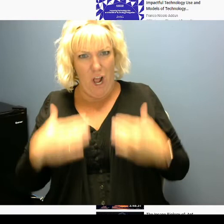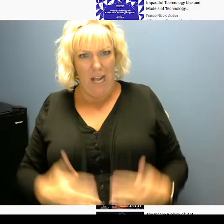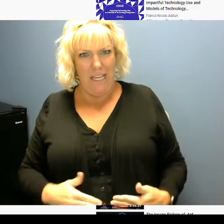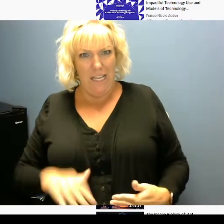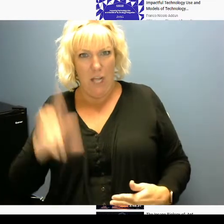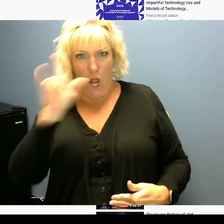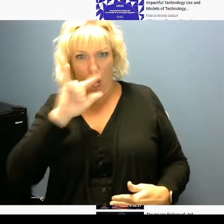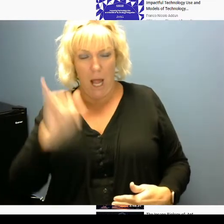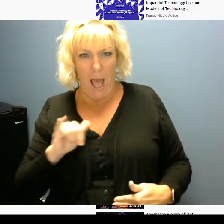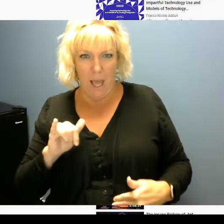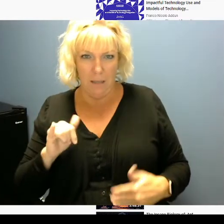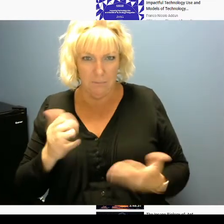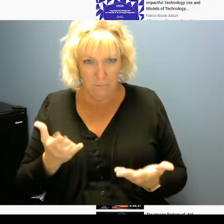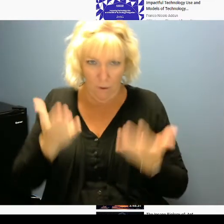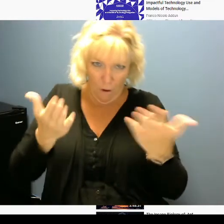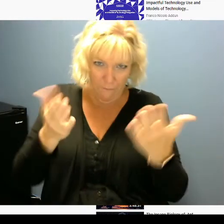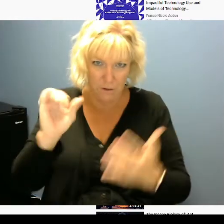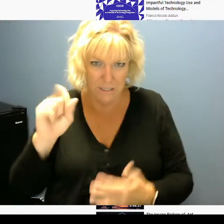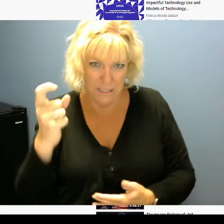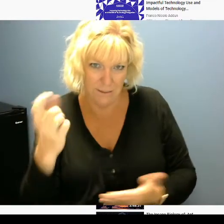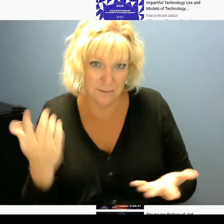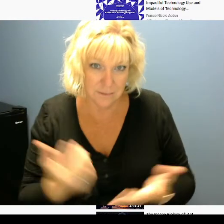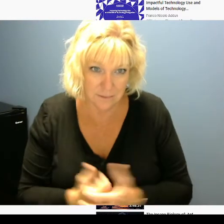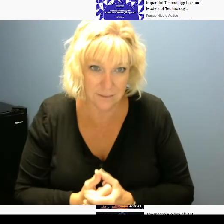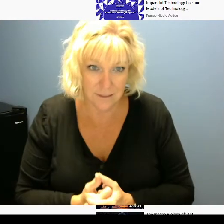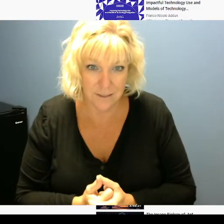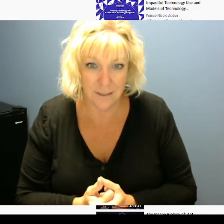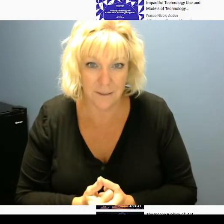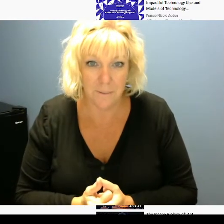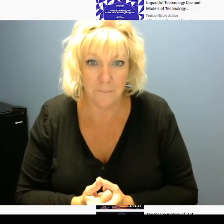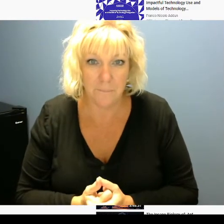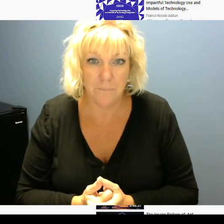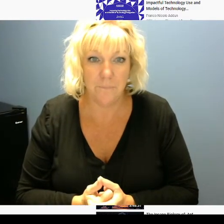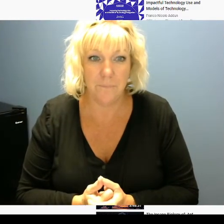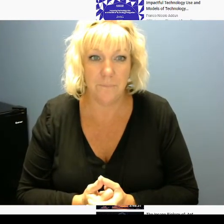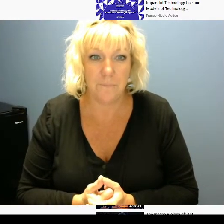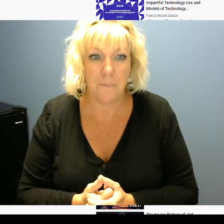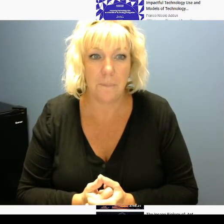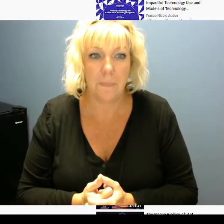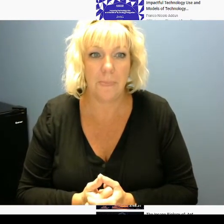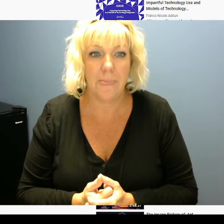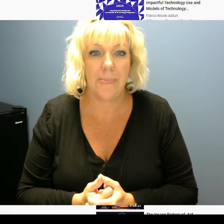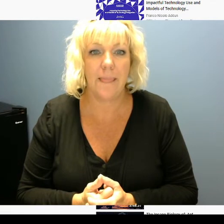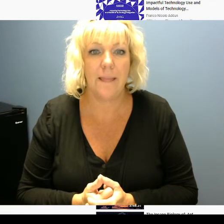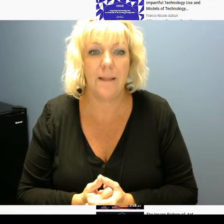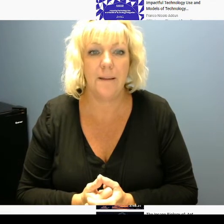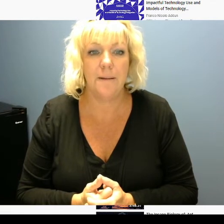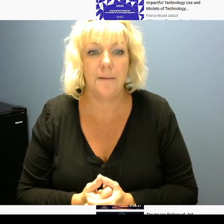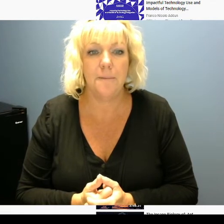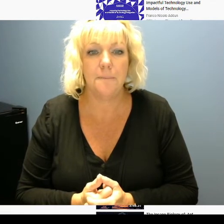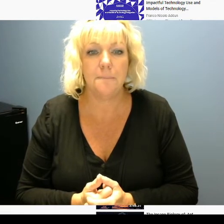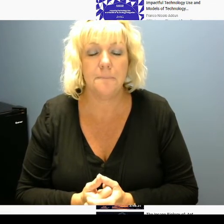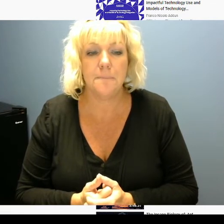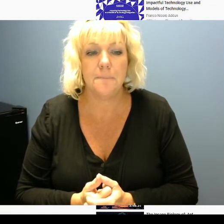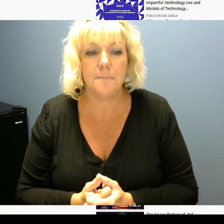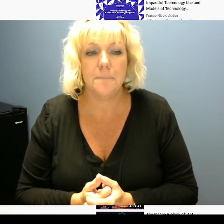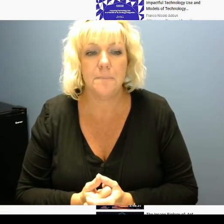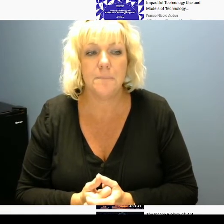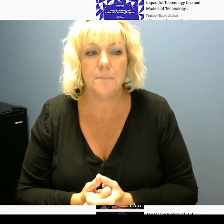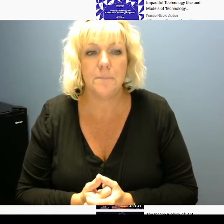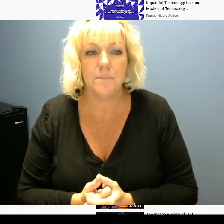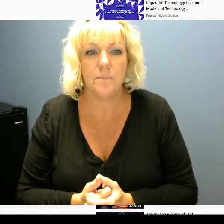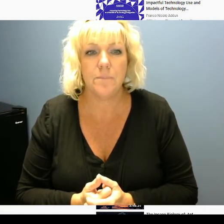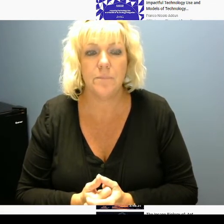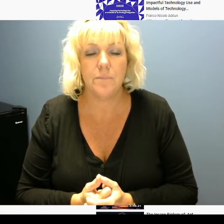image. And then I also put there the text, the caption in Latin, and the ways in which